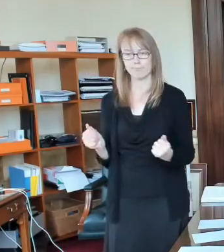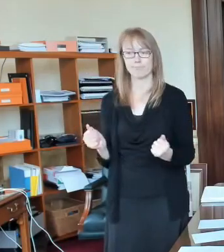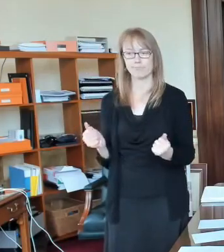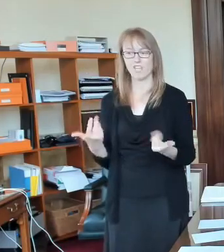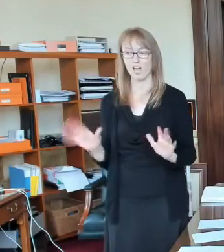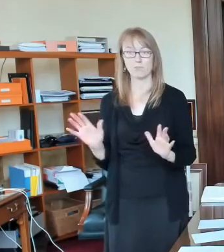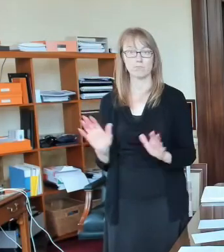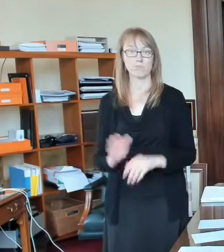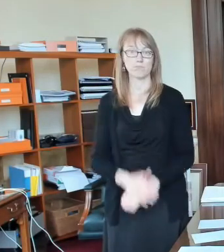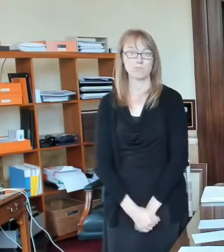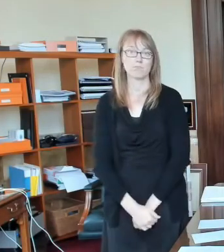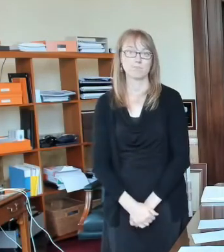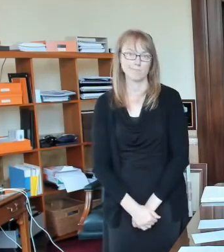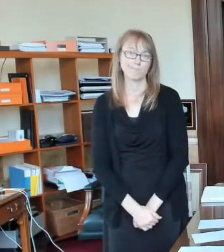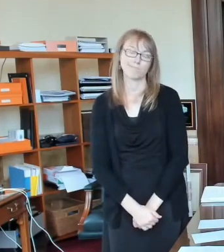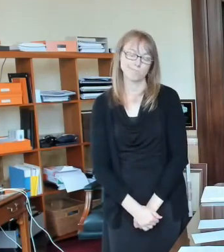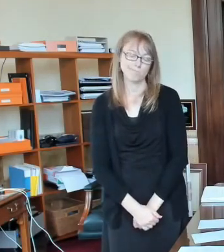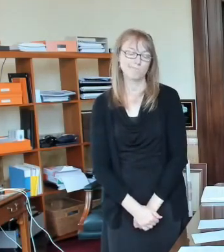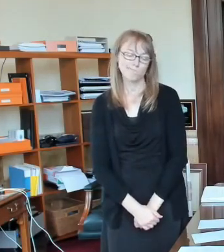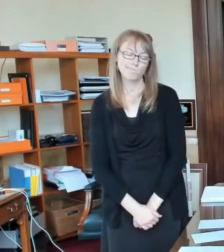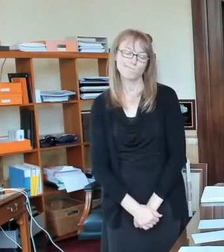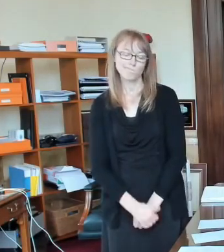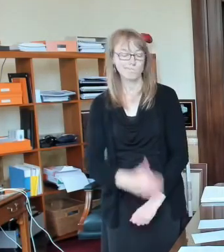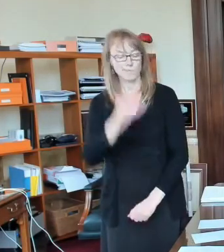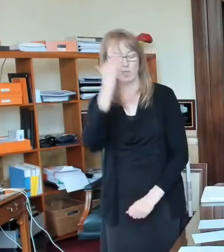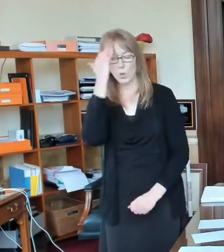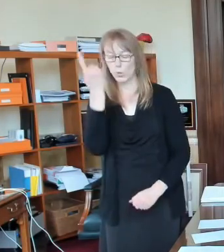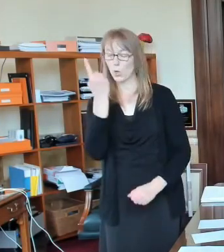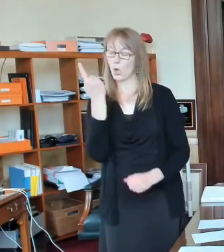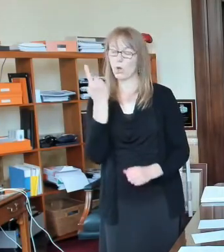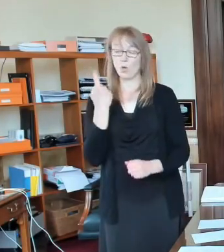that. There were a lot of fireworks, and